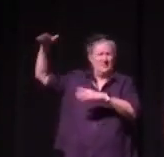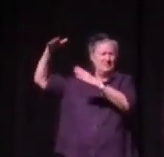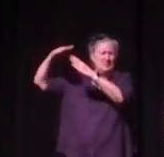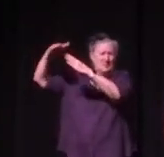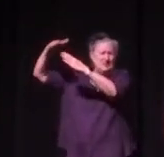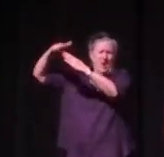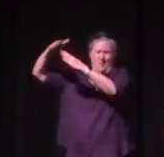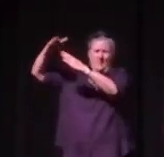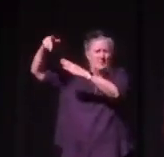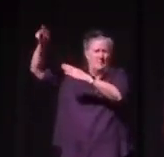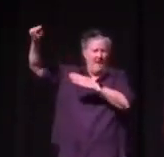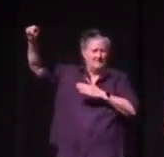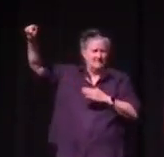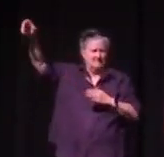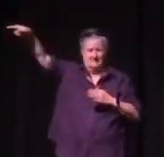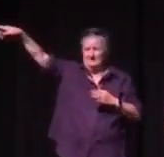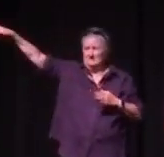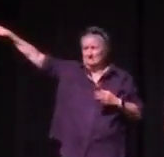San Marcos Pass.